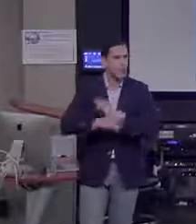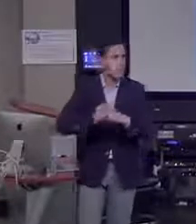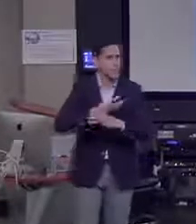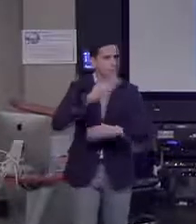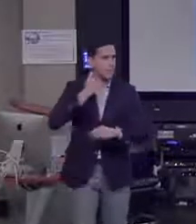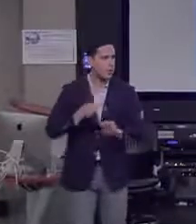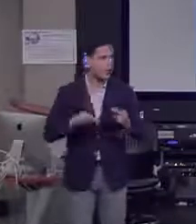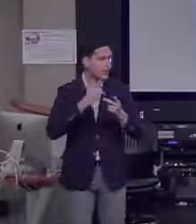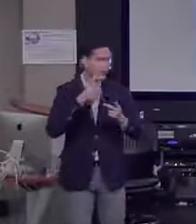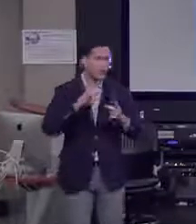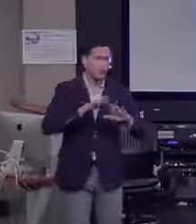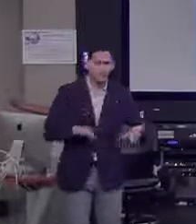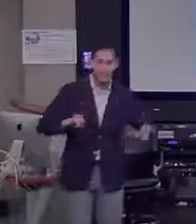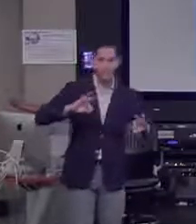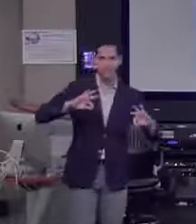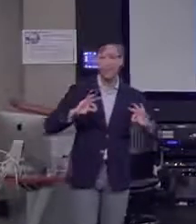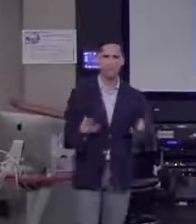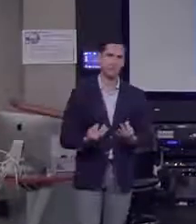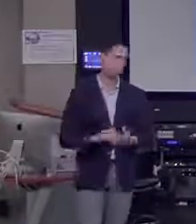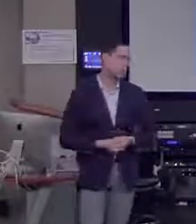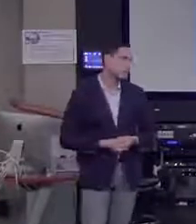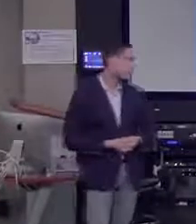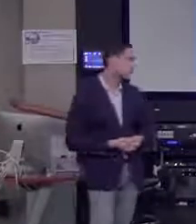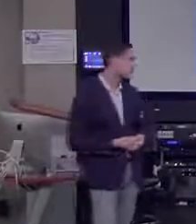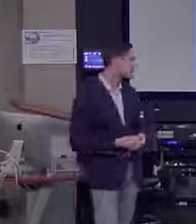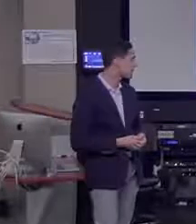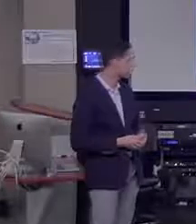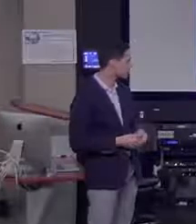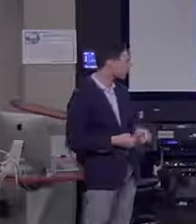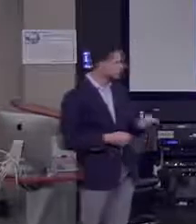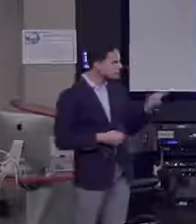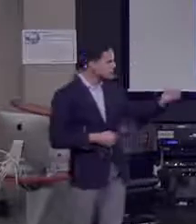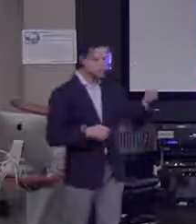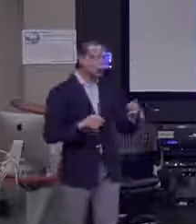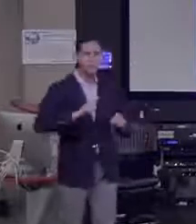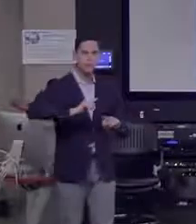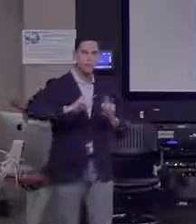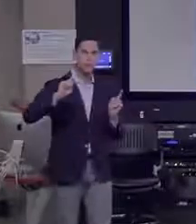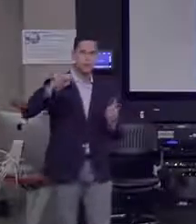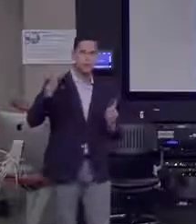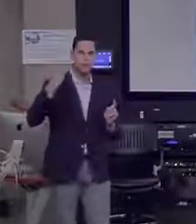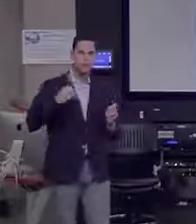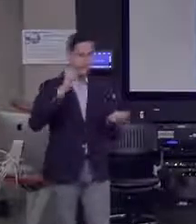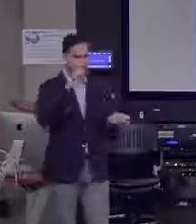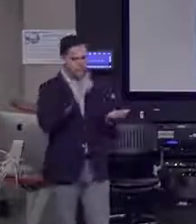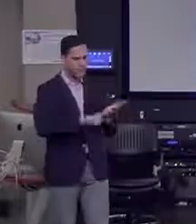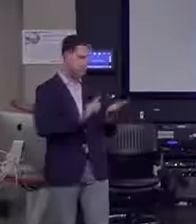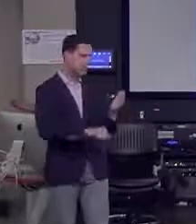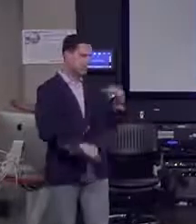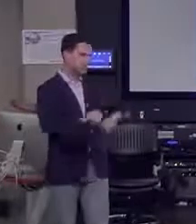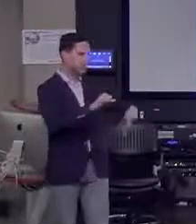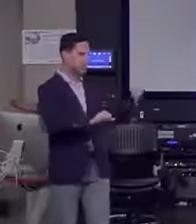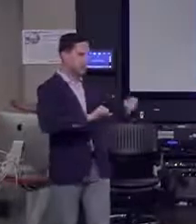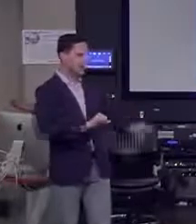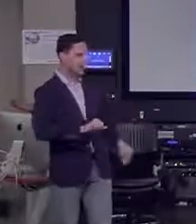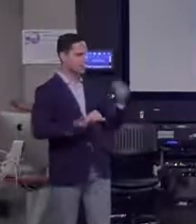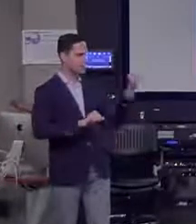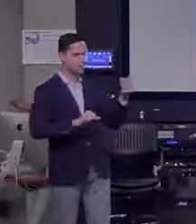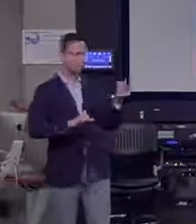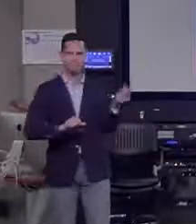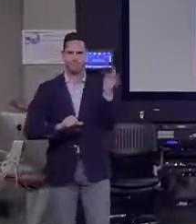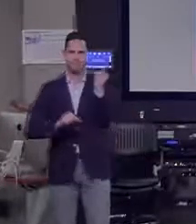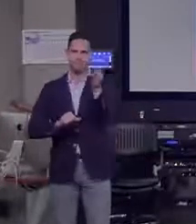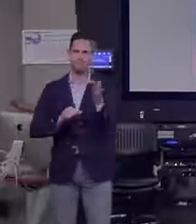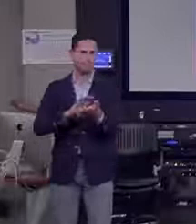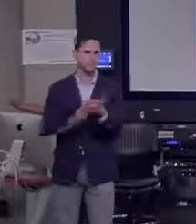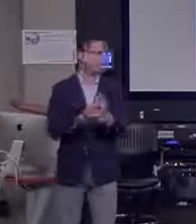and families. But doing the science is not enough. Our science